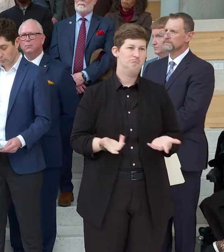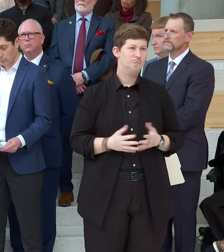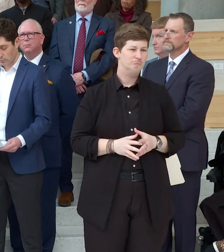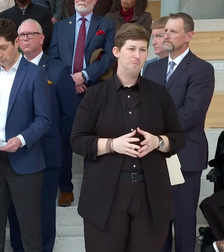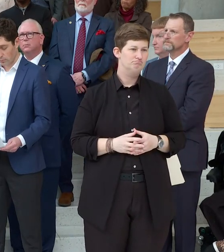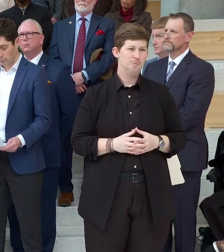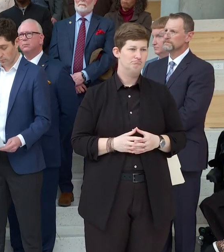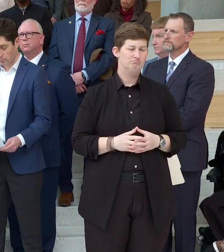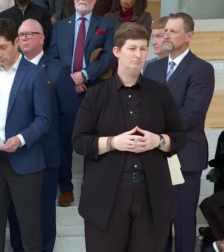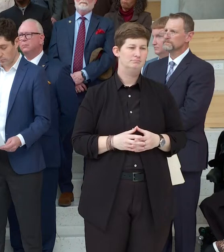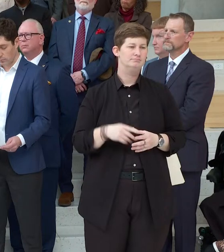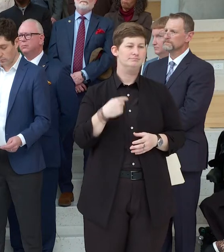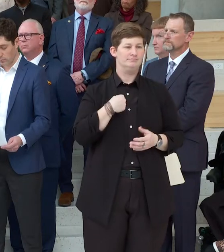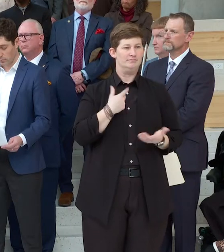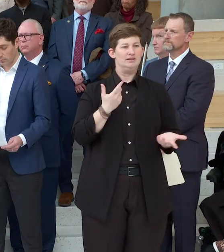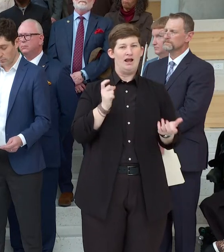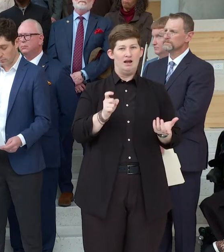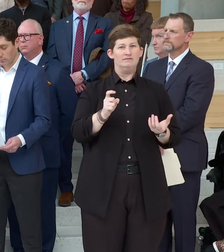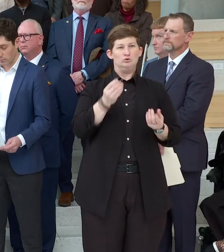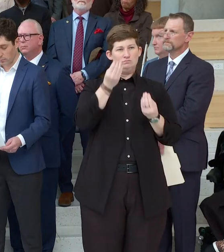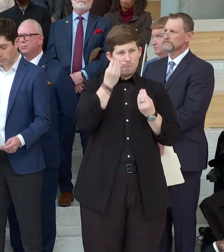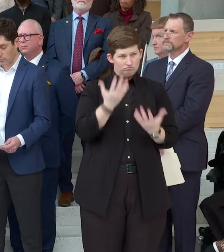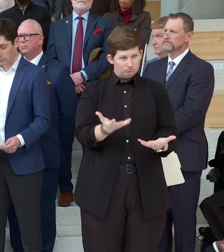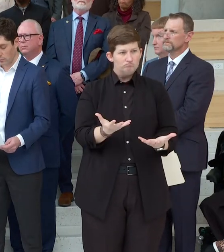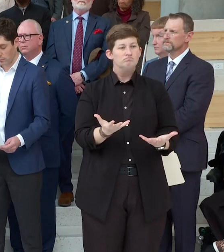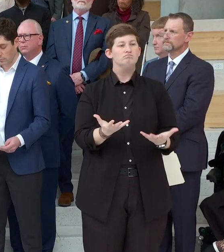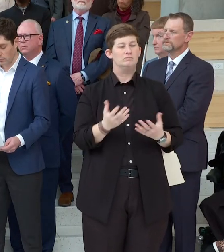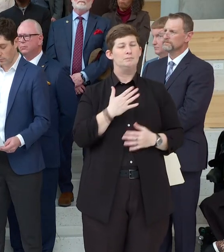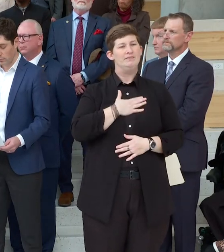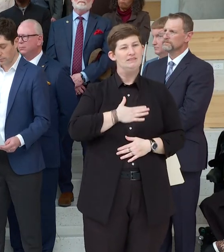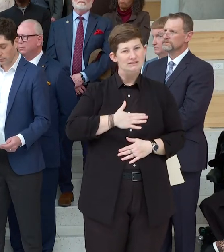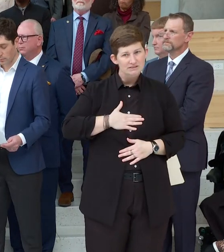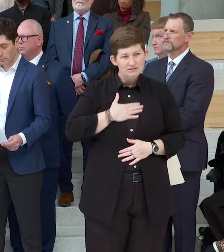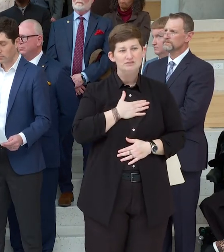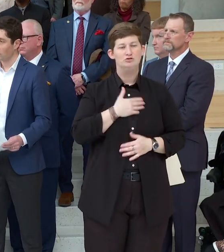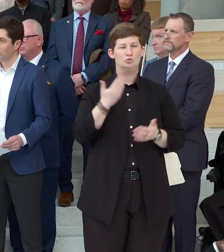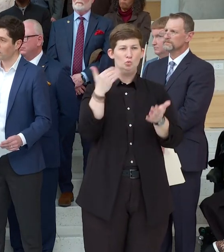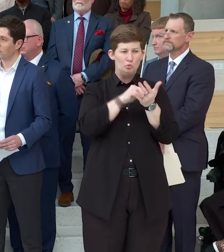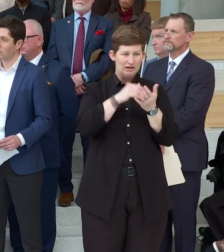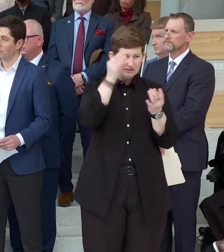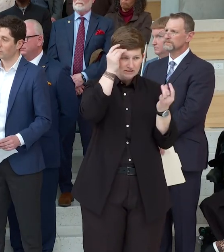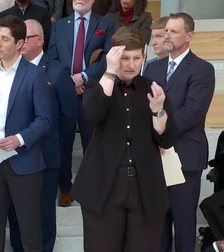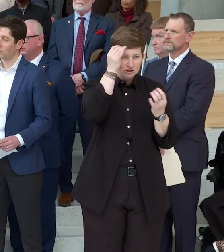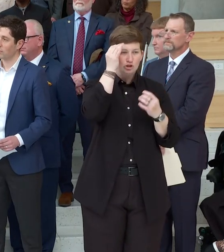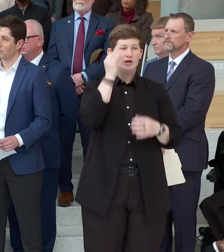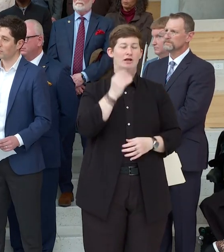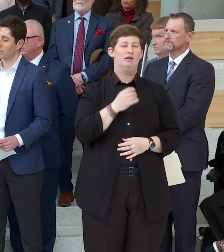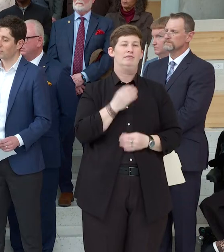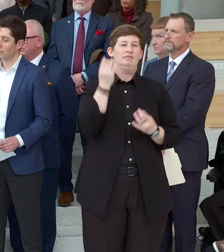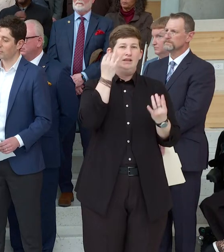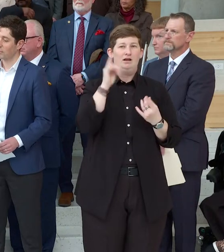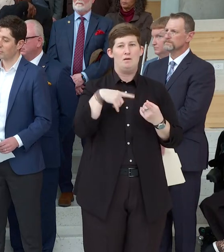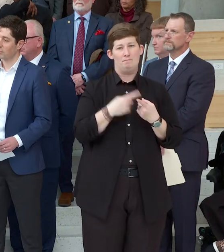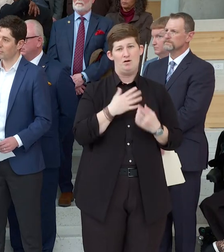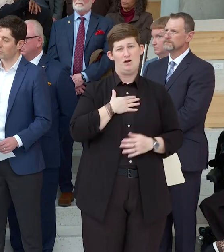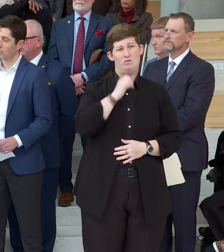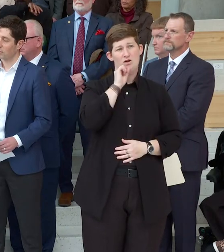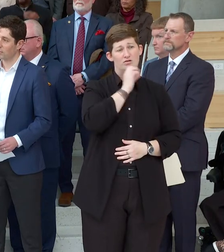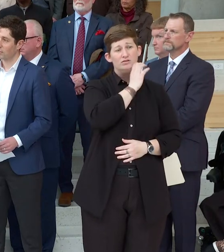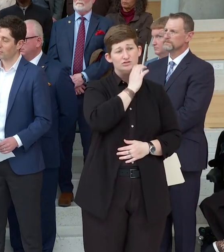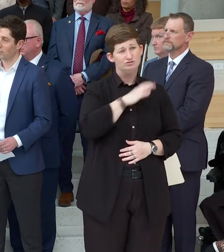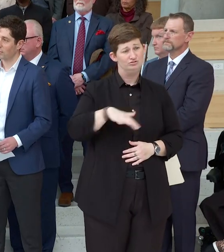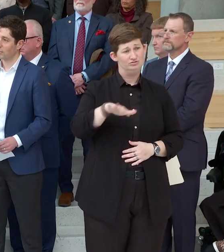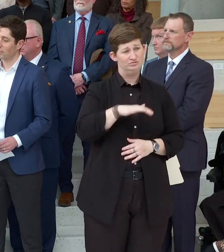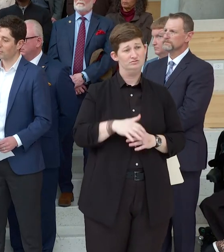guess I have to say. We need to consider our elders in this situation and not take them for